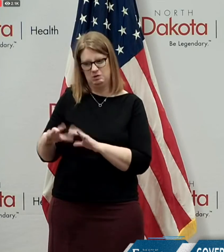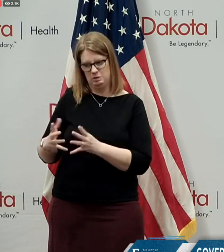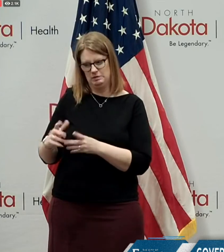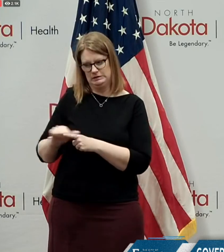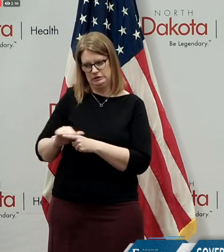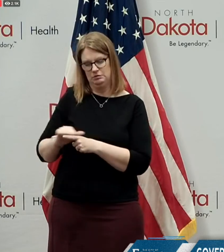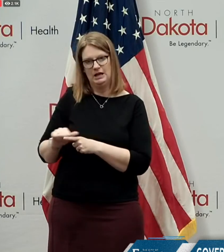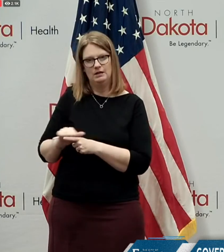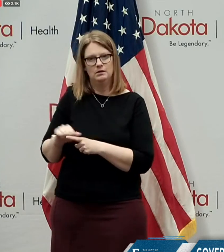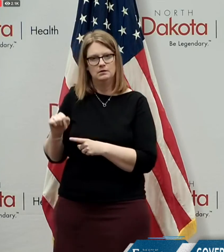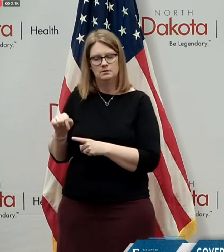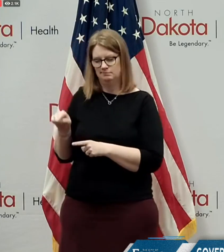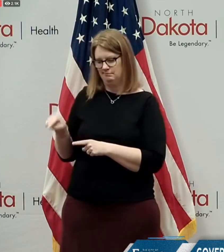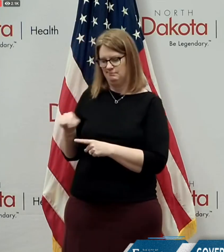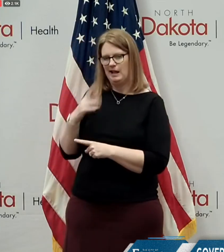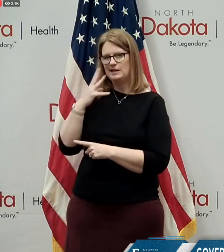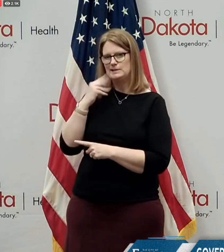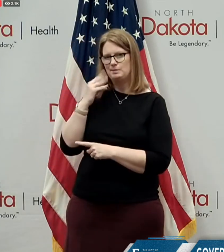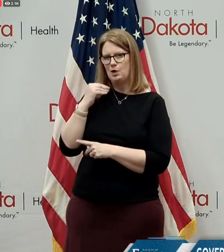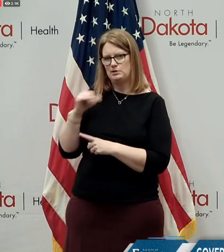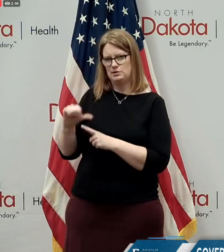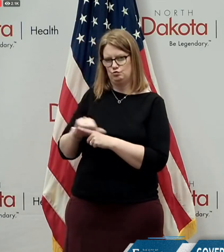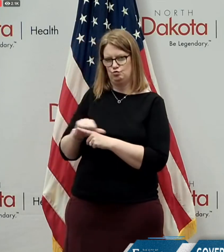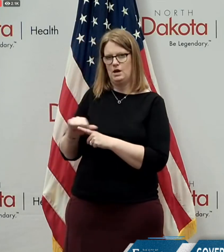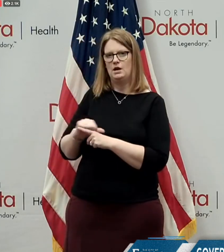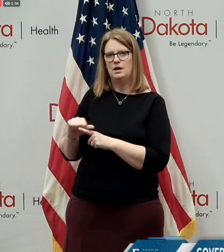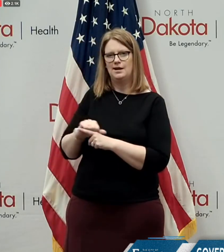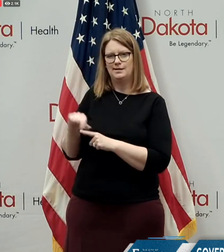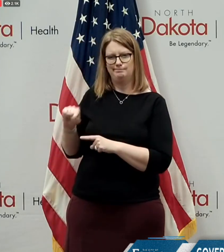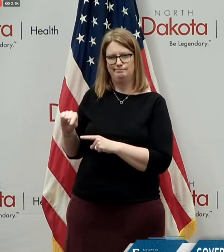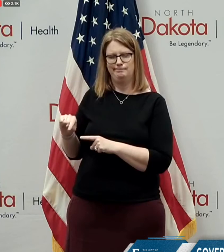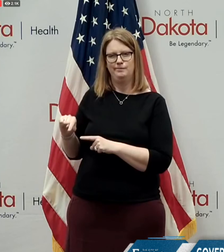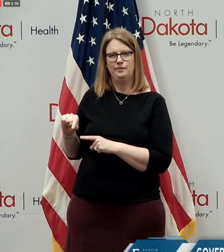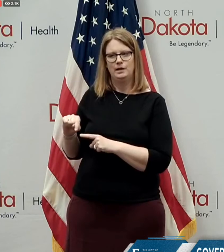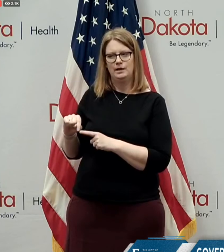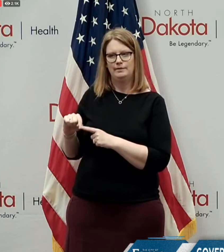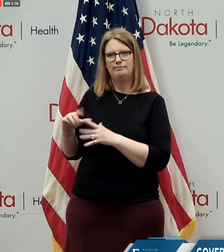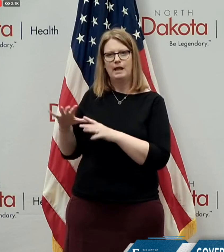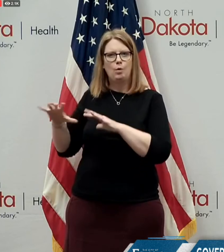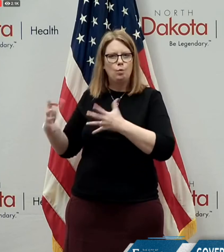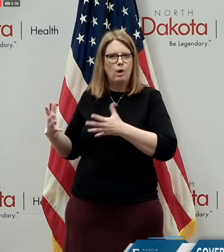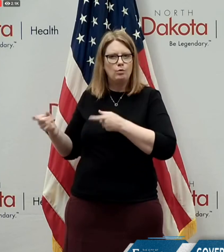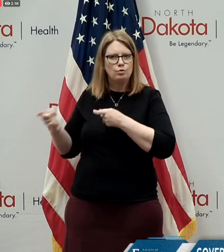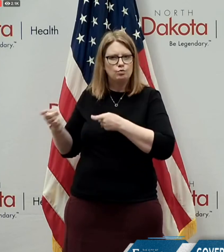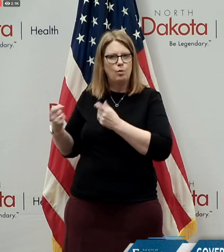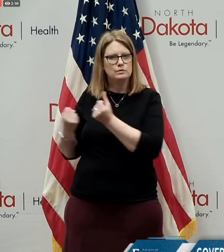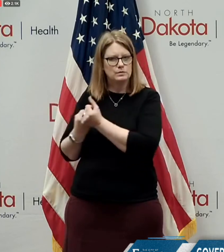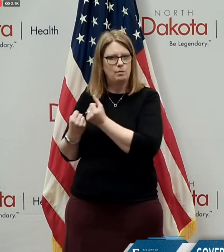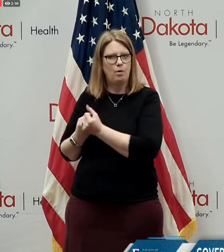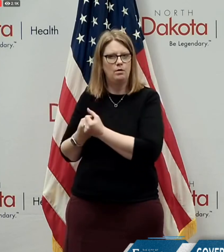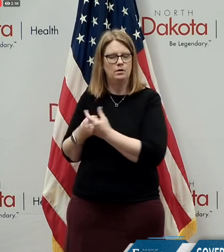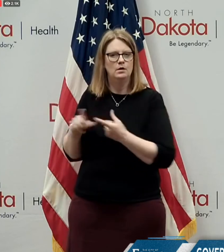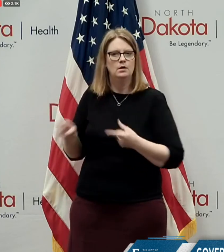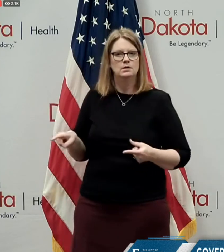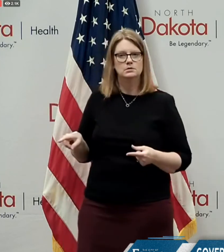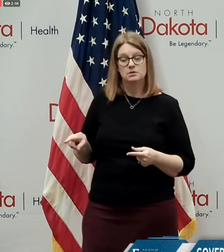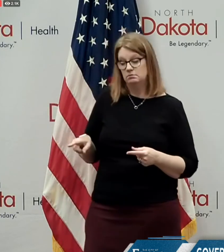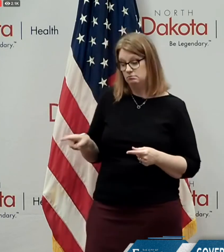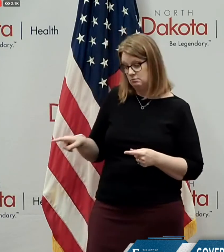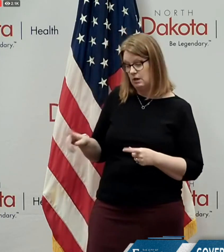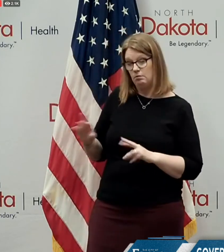group that's actually got experience in training in crowd control and support roles, and so they